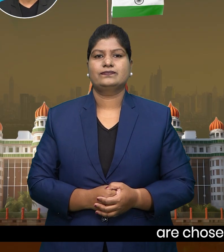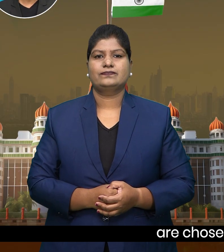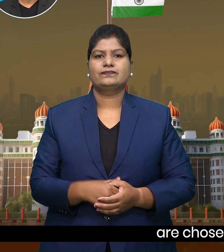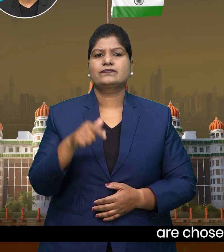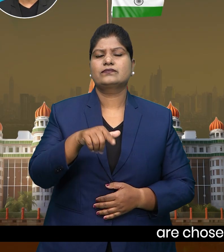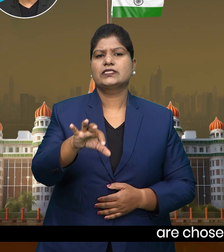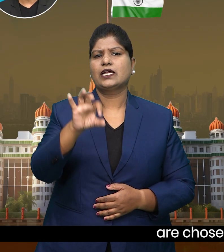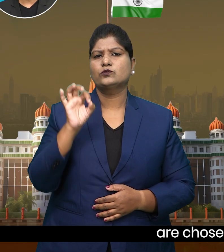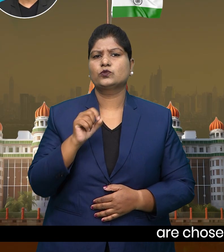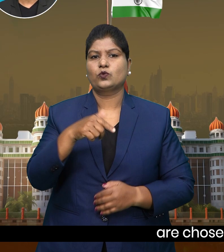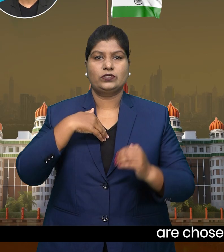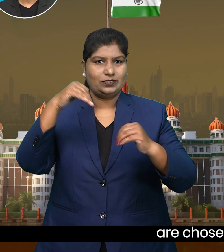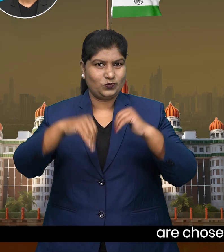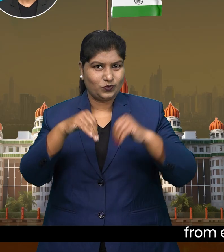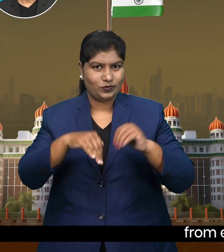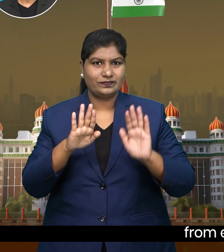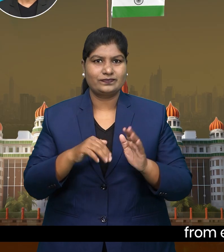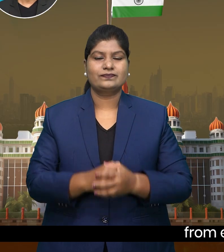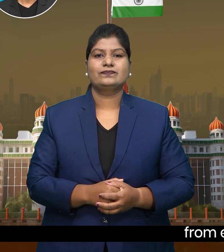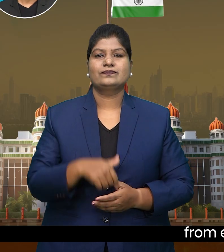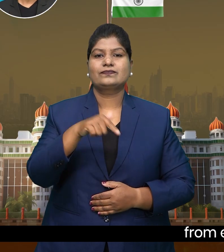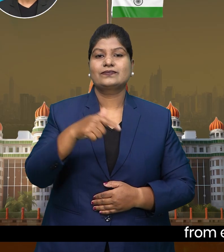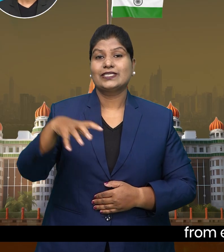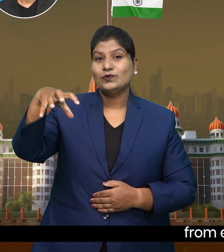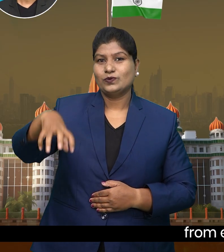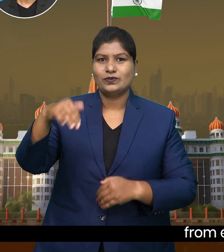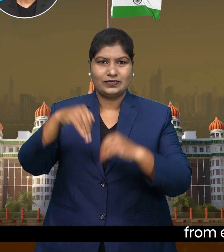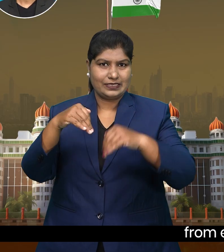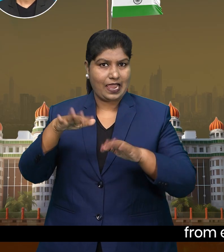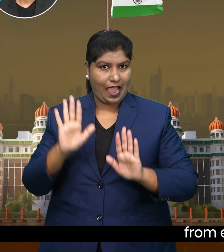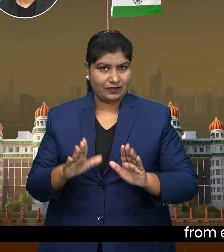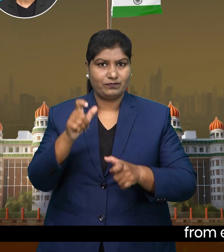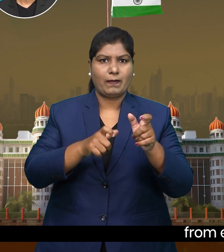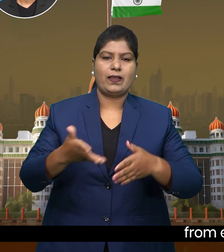are chosen by direct election from electoral wards